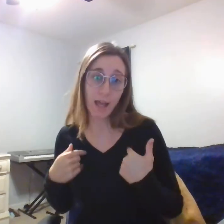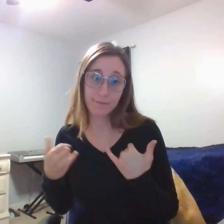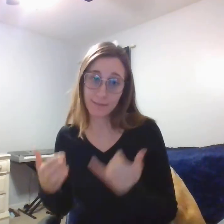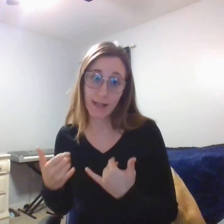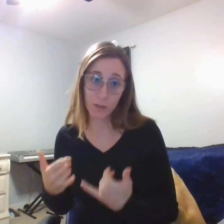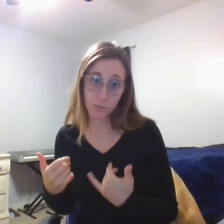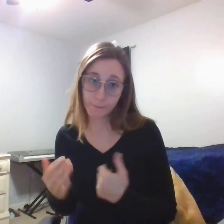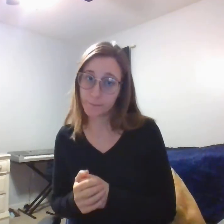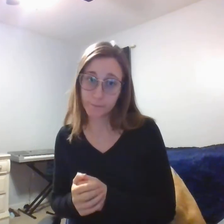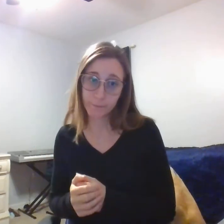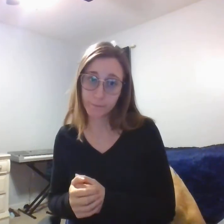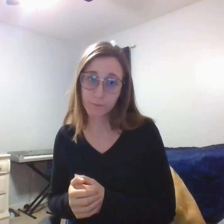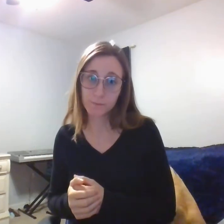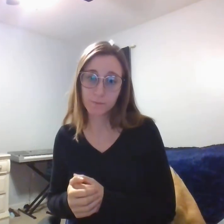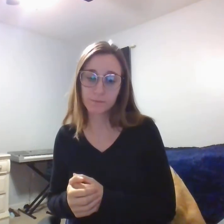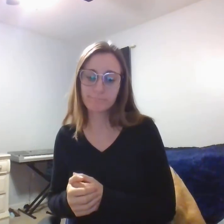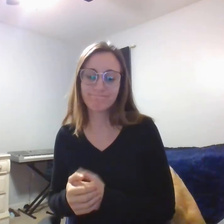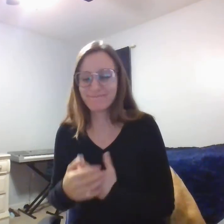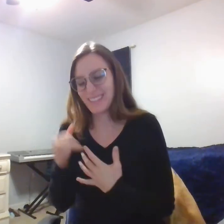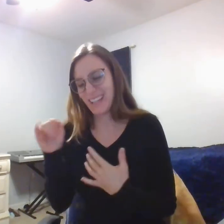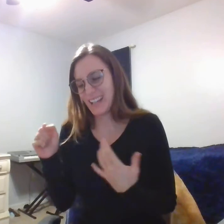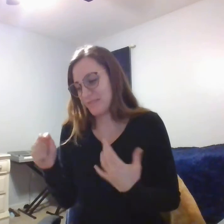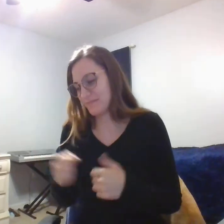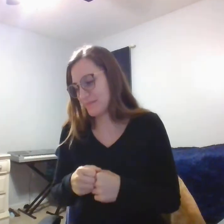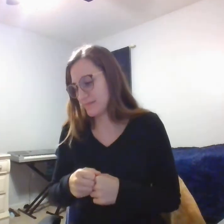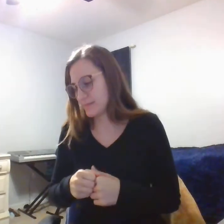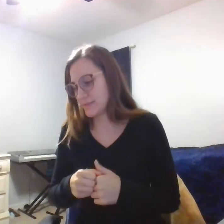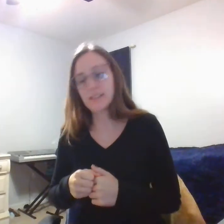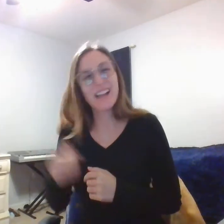And yeah, but I don't know. What changed?